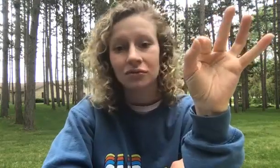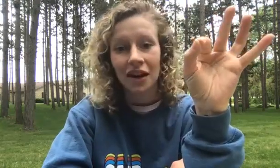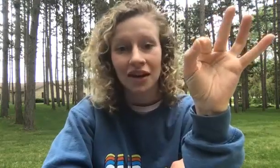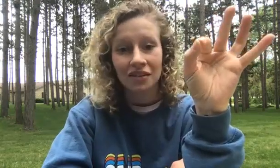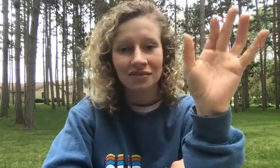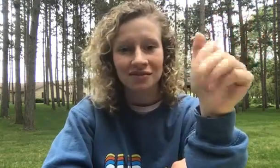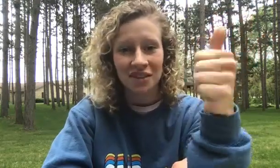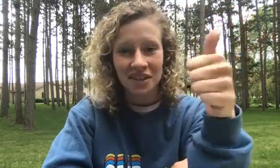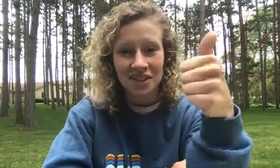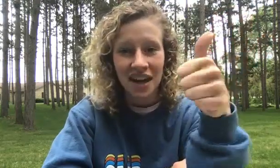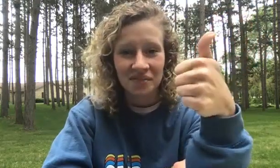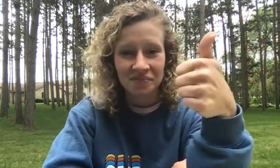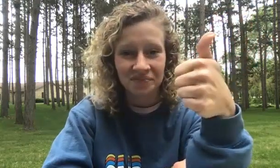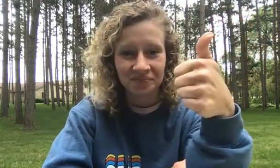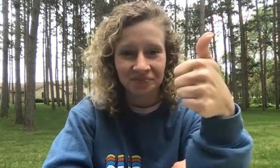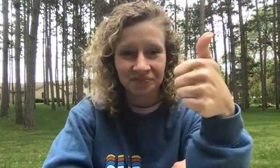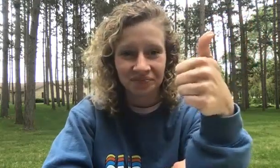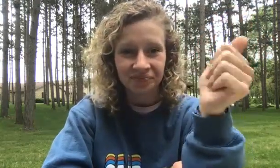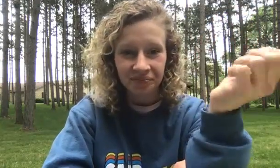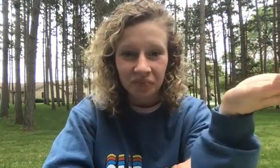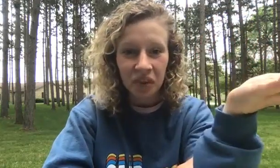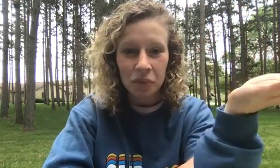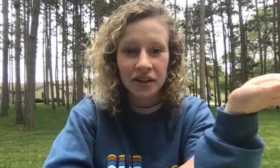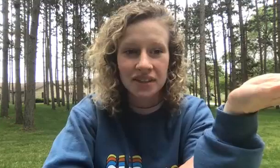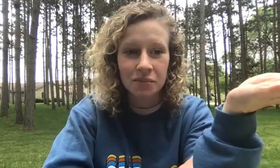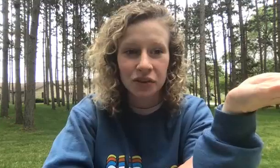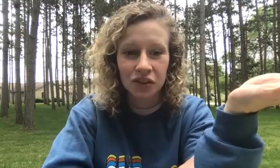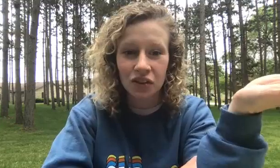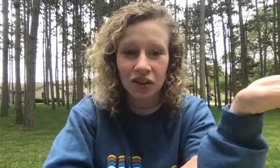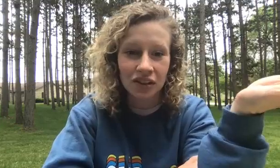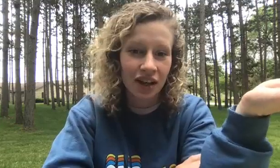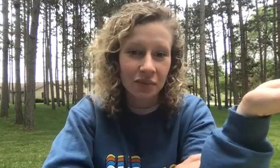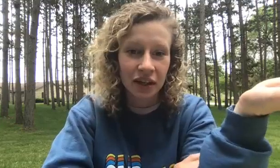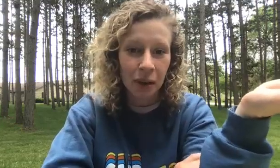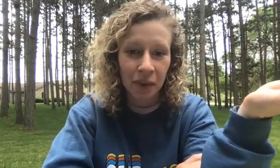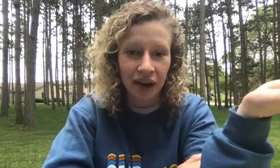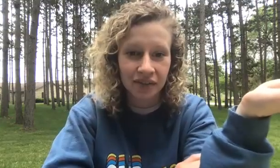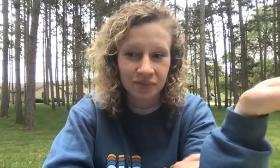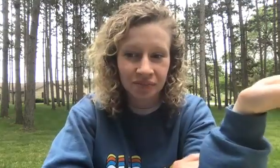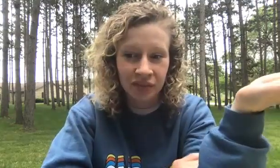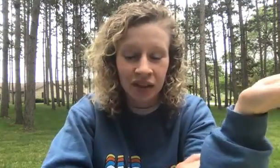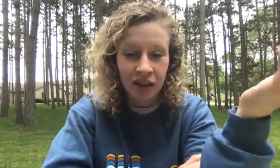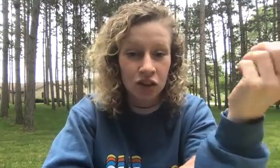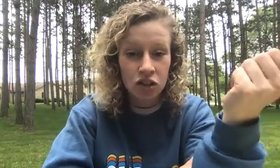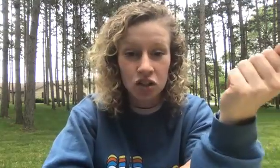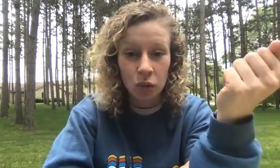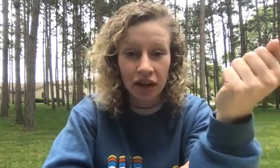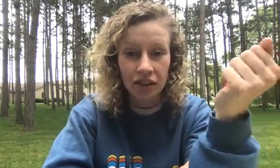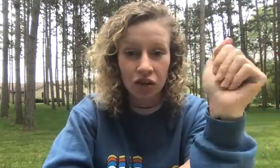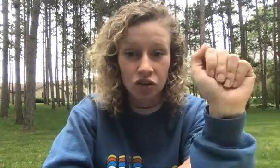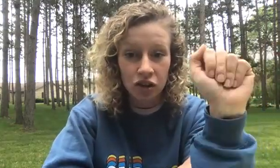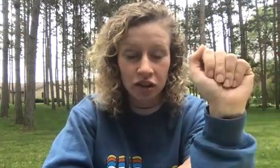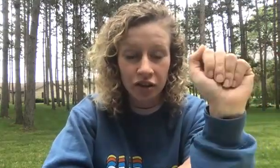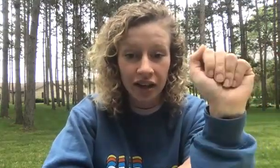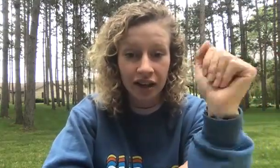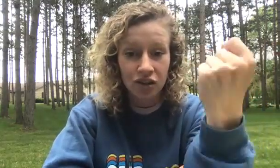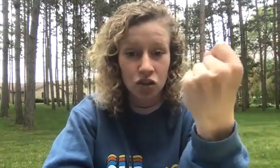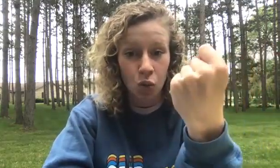9, and 10. Pretty simple to learn and kind of pick up on. It's just the way that you're turning your hand. So 1